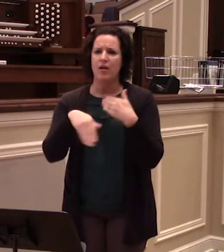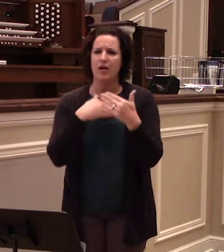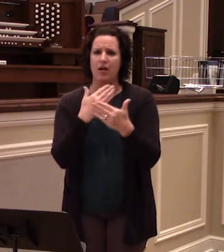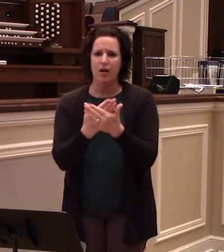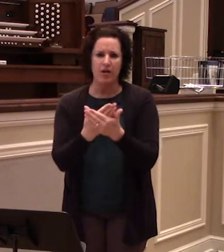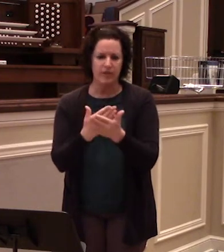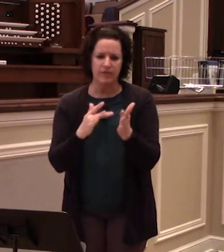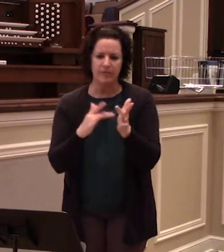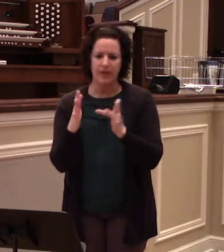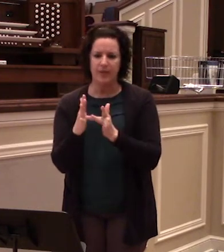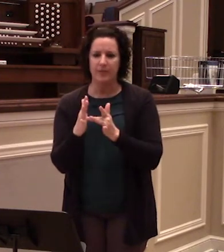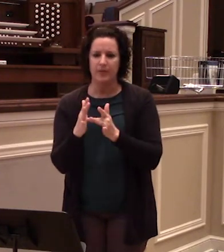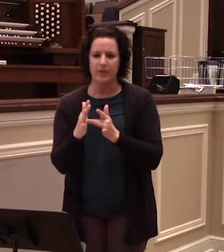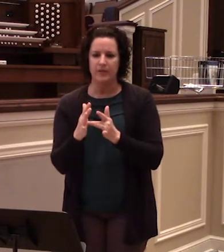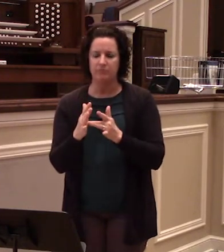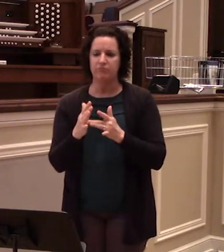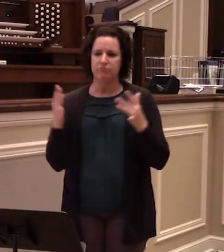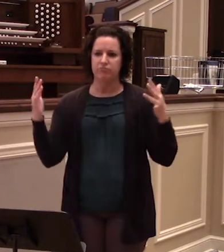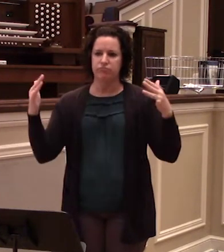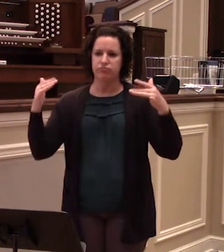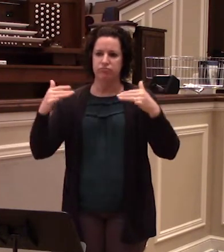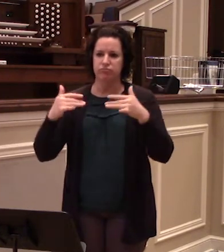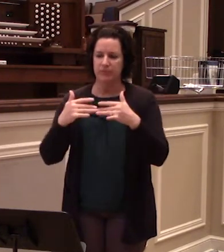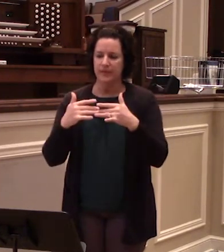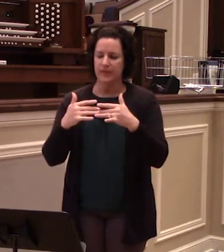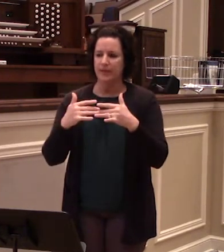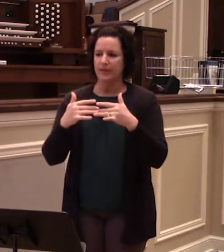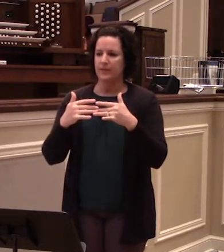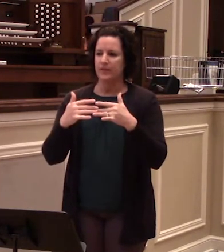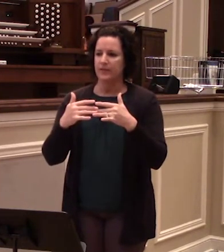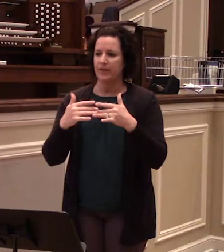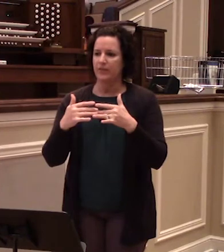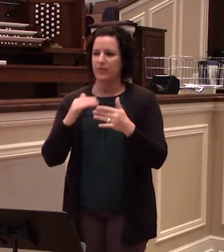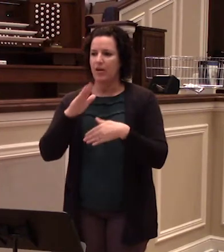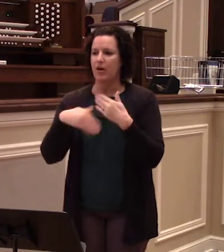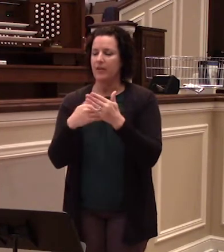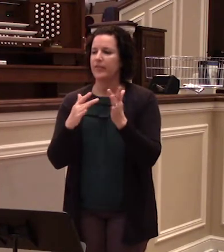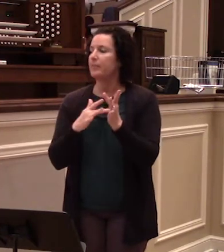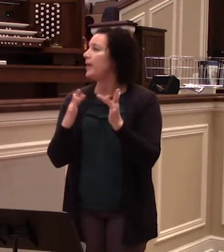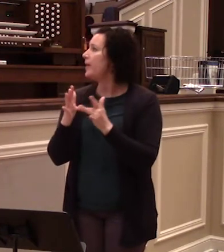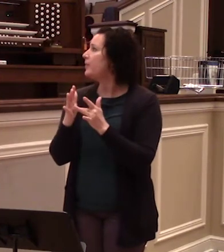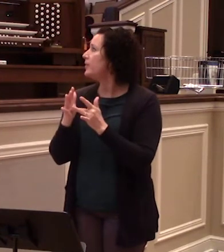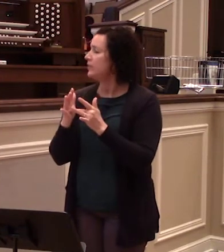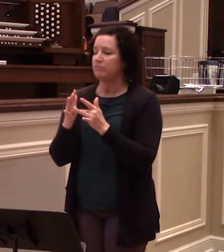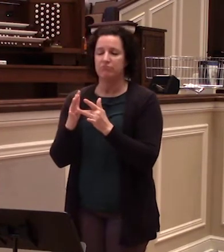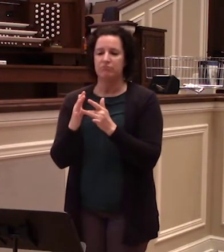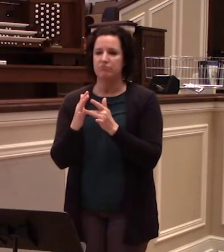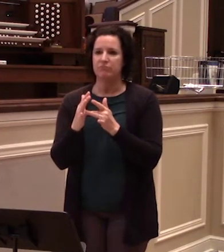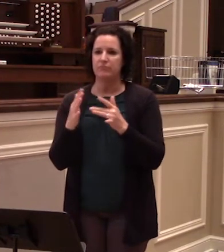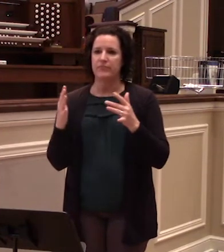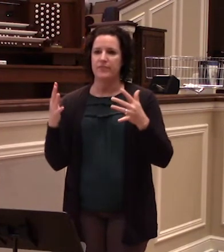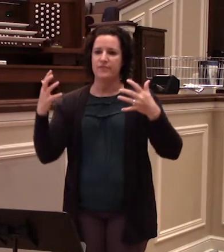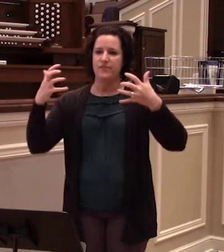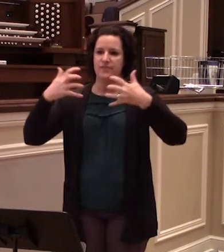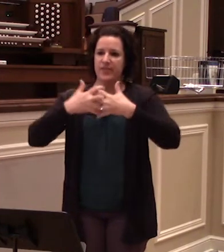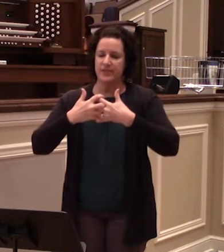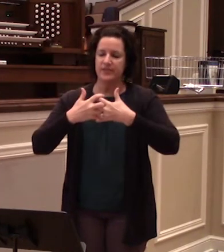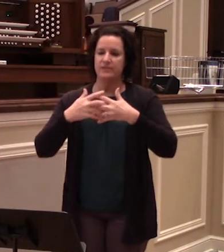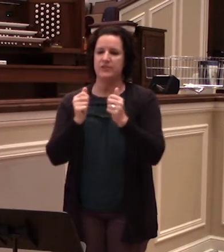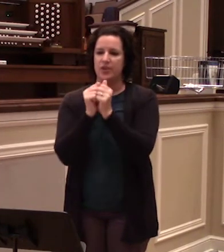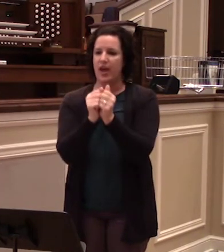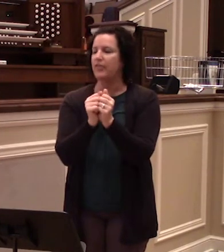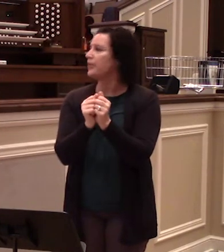think Sharon's going to put that image up for me. Yes, yeah, there it is. There are